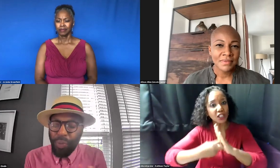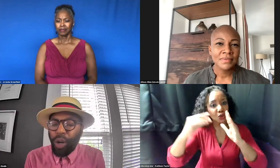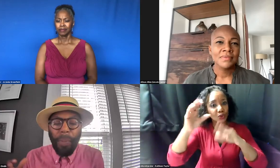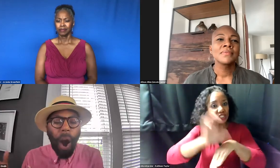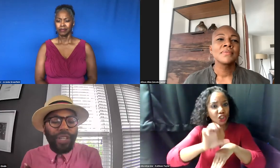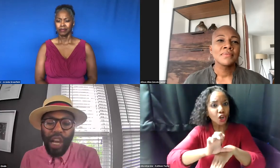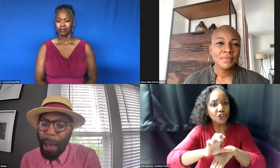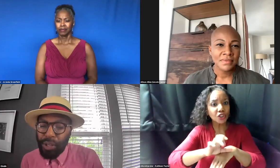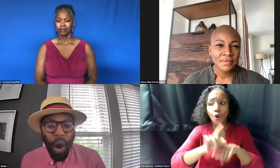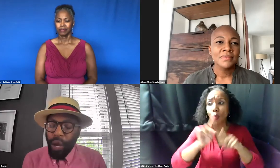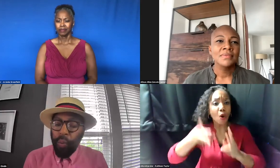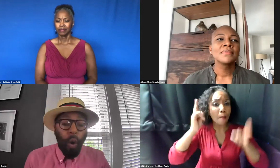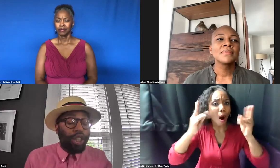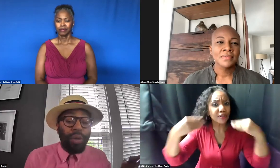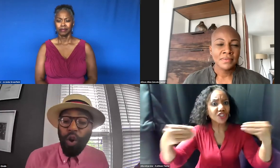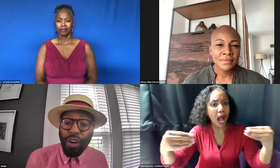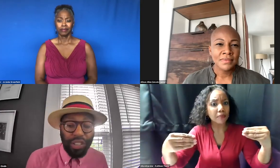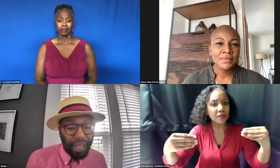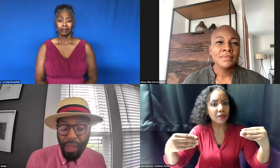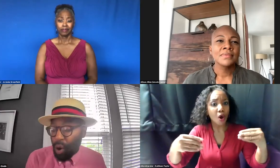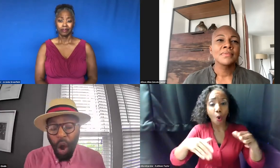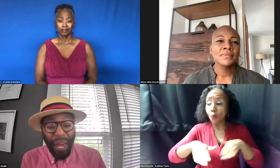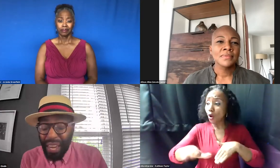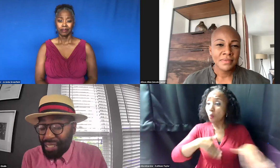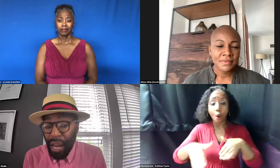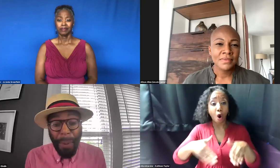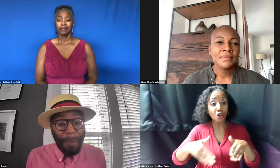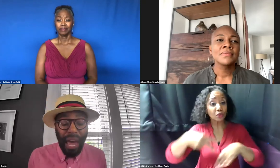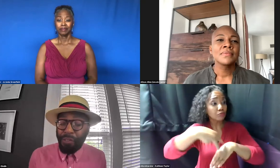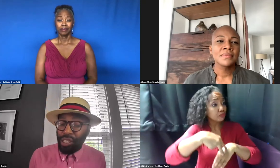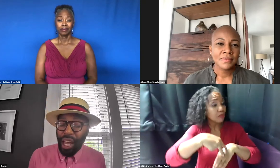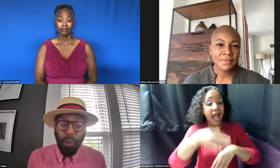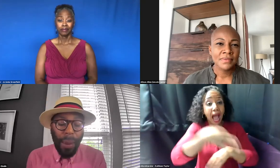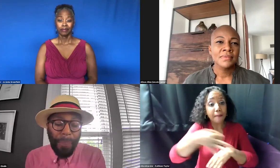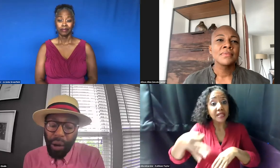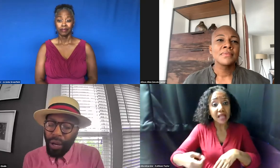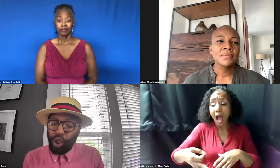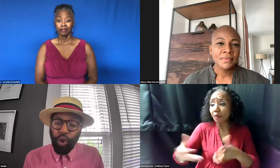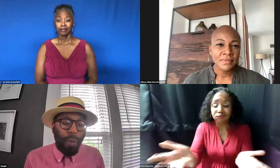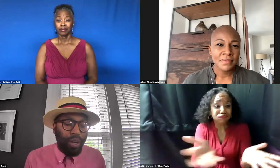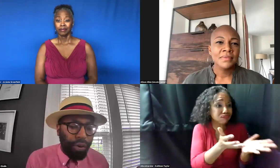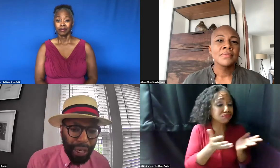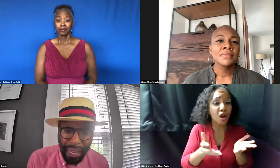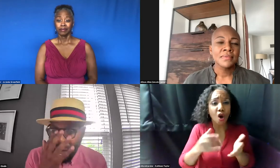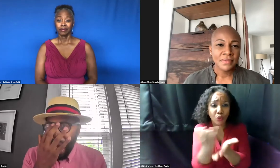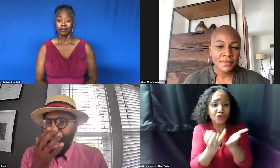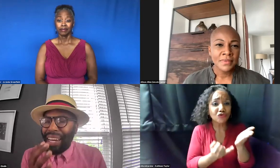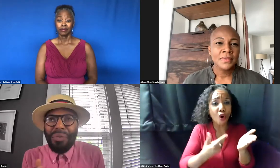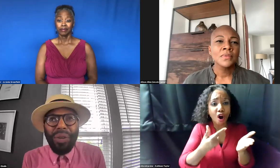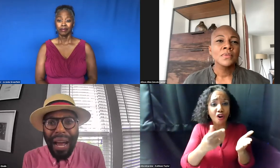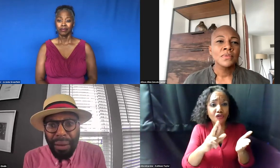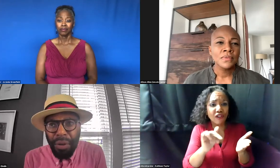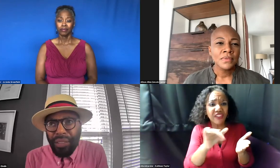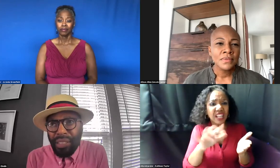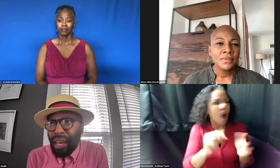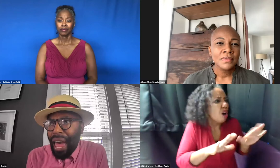and such. We go to barbershops. We walk street corners together. We engage in hip hop cyphers together. We paint, we draw, we do graffiti. And they say,